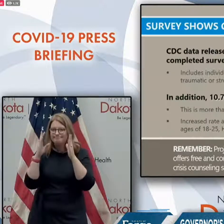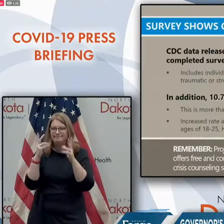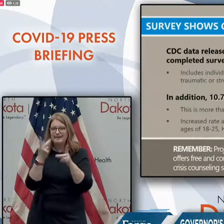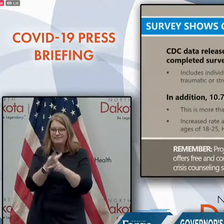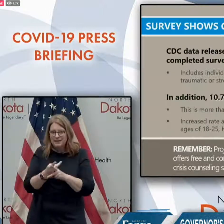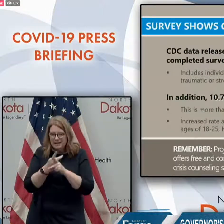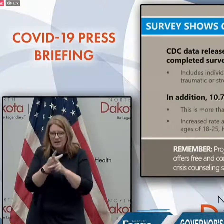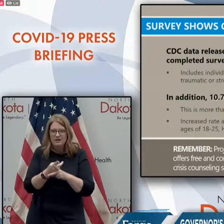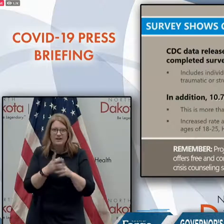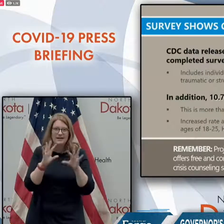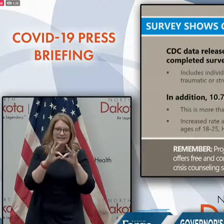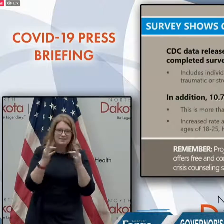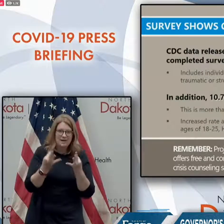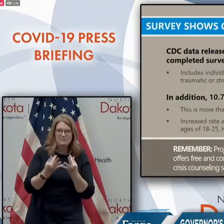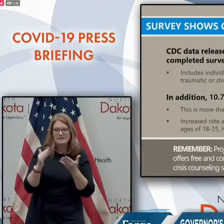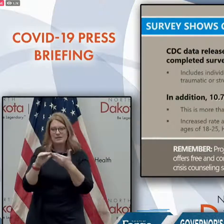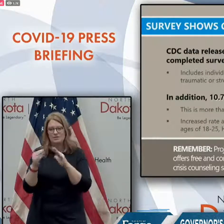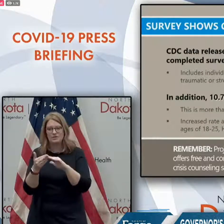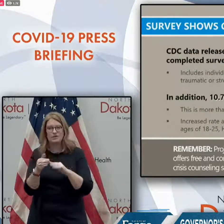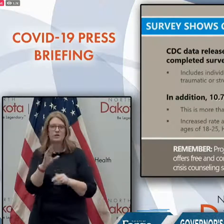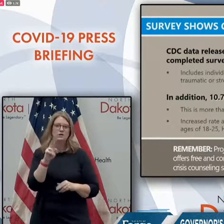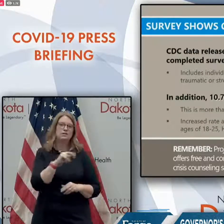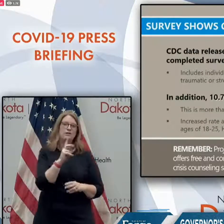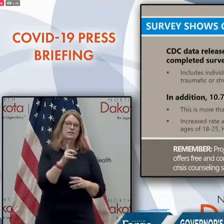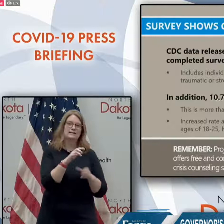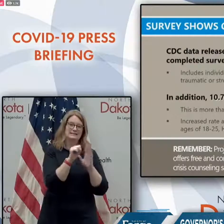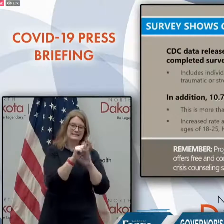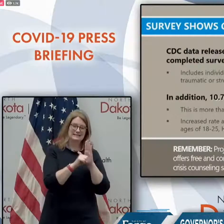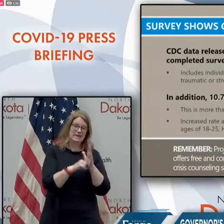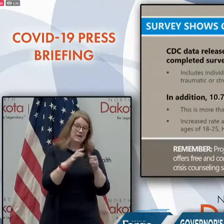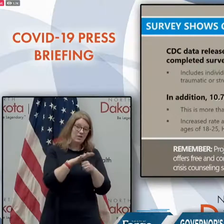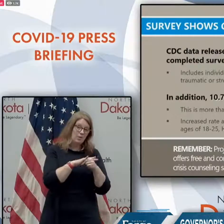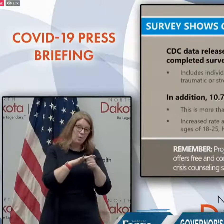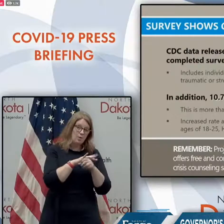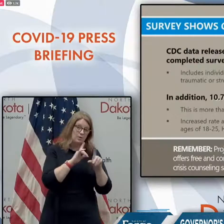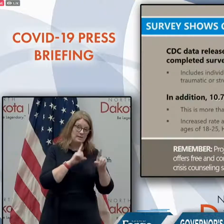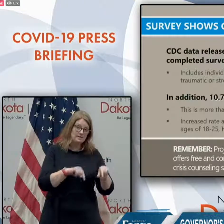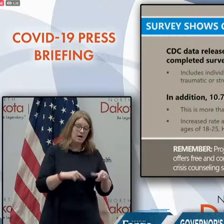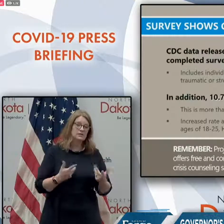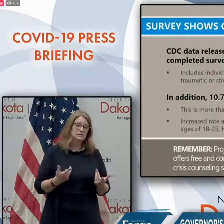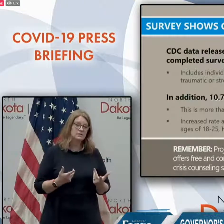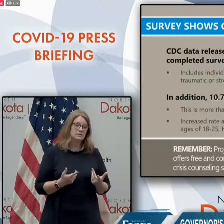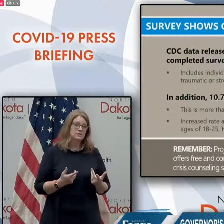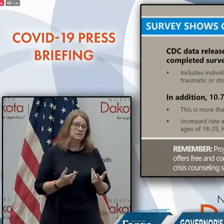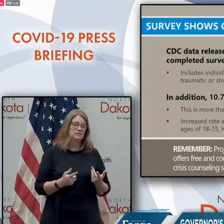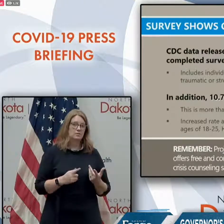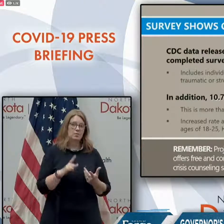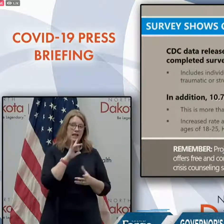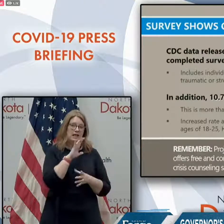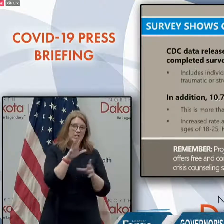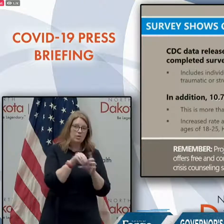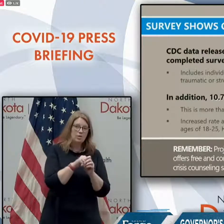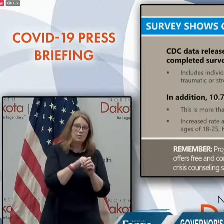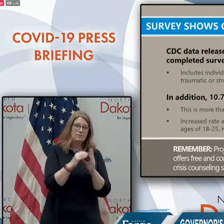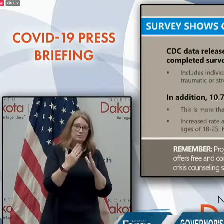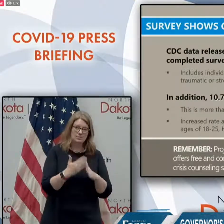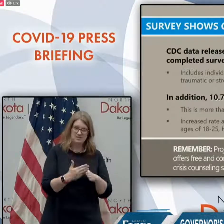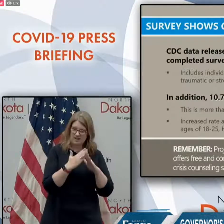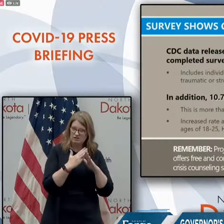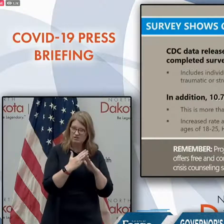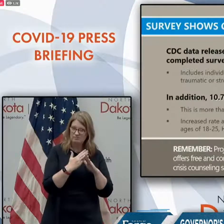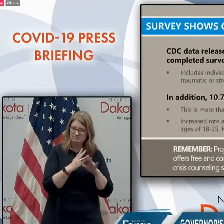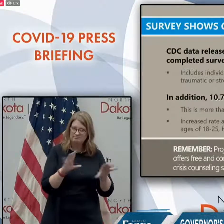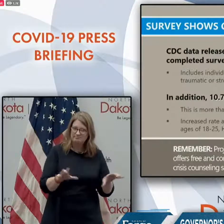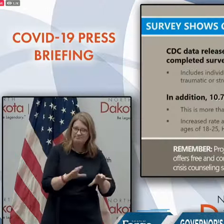and as communities. North Dakota state and local response will continue to include intervention and prevention efforts to address